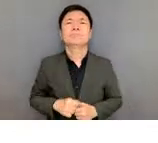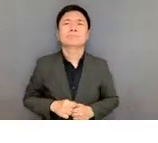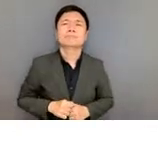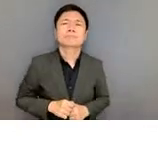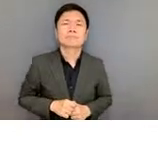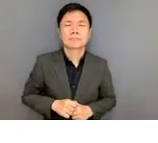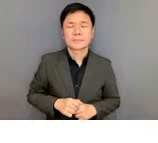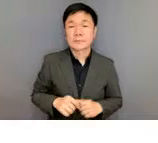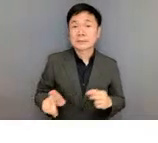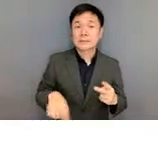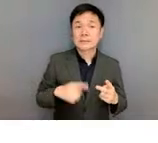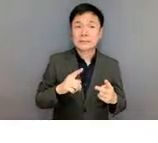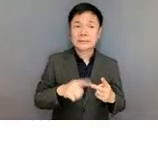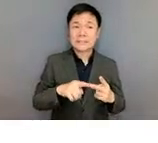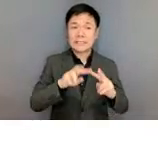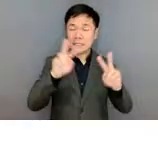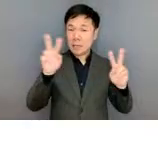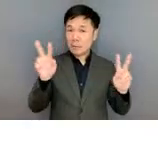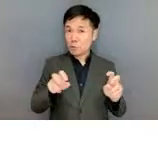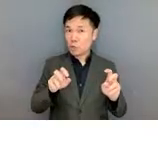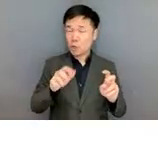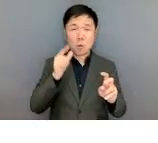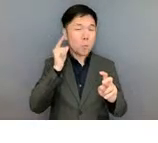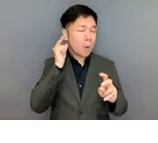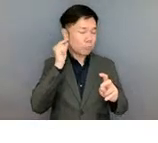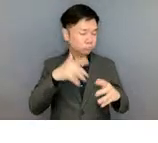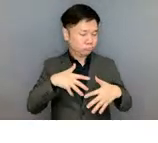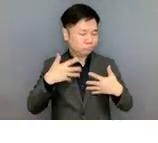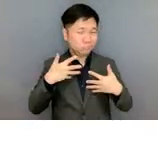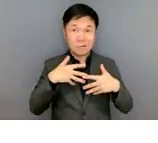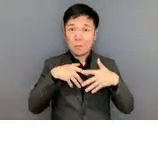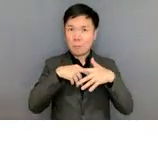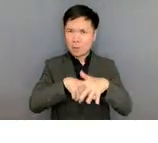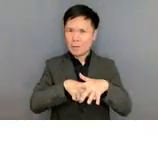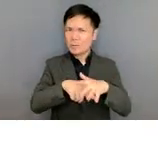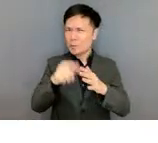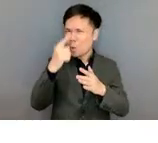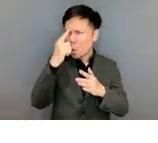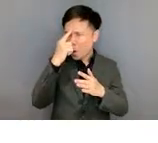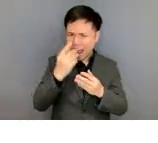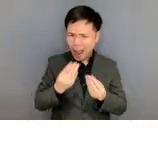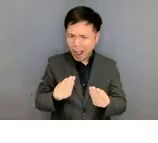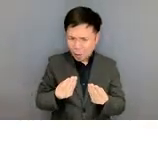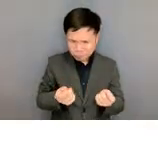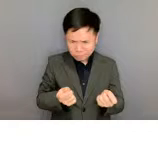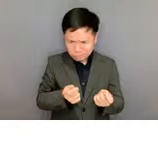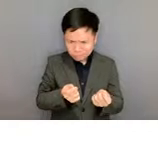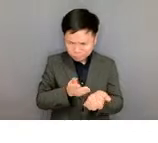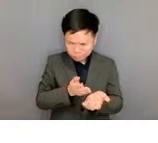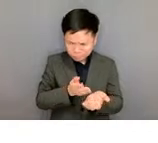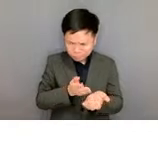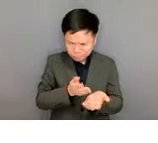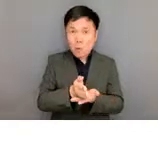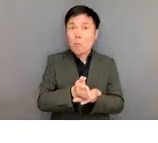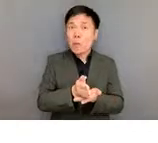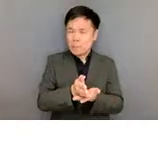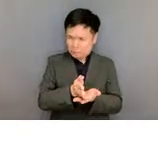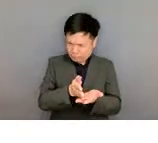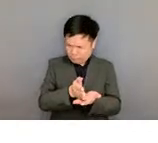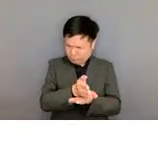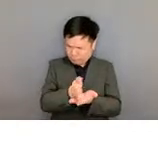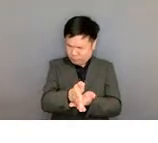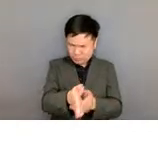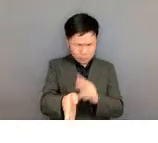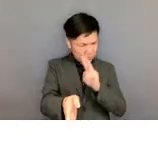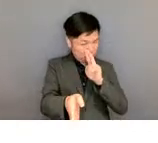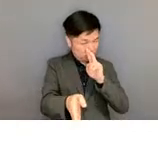gender mainstreaming, and we also need to understand how is this happening. We need to monitor and evaluate what we're doing for